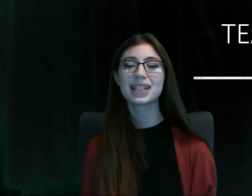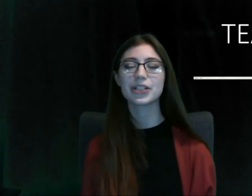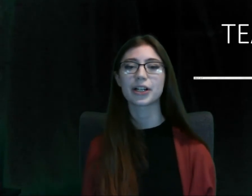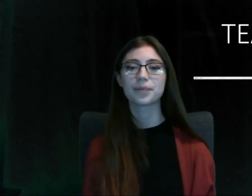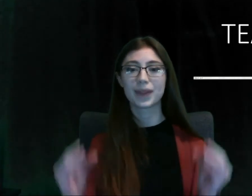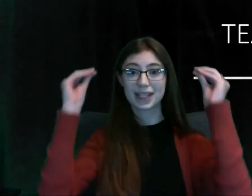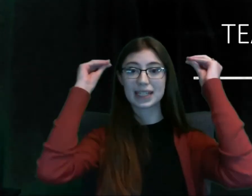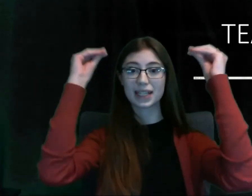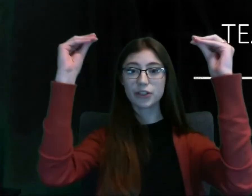Teacher. Teach.